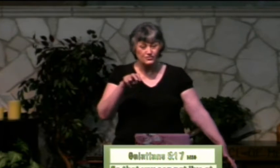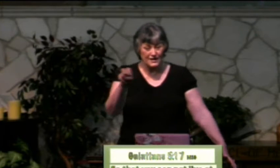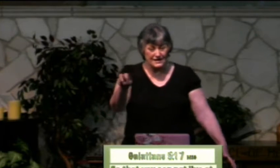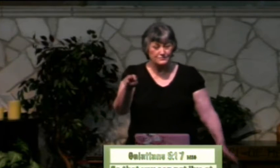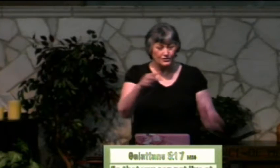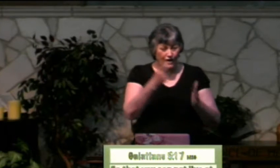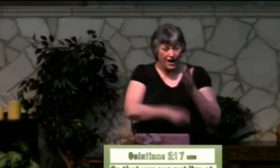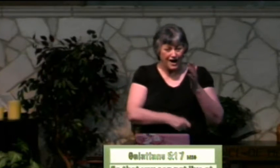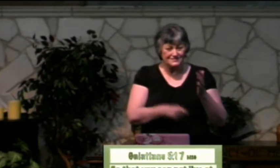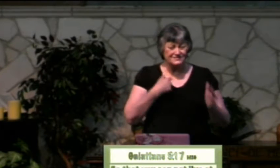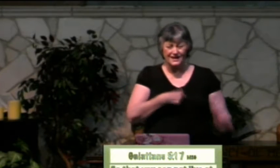trip cost us